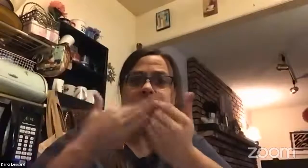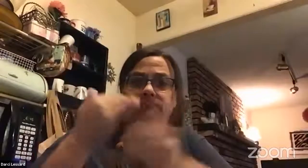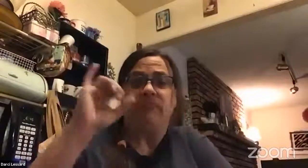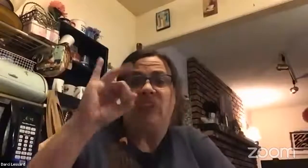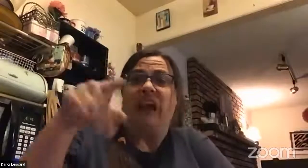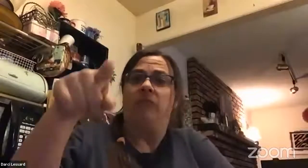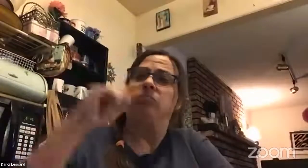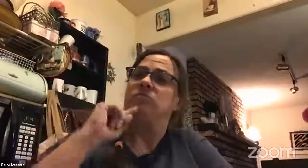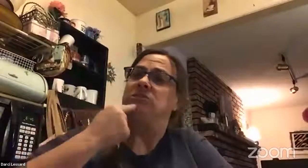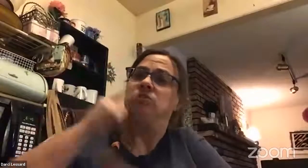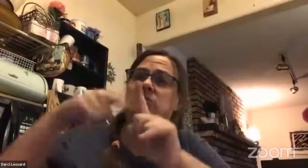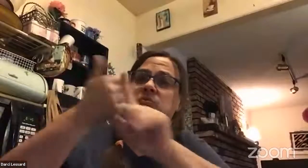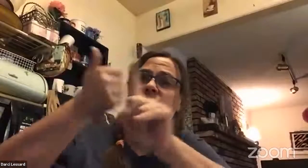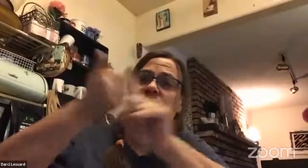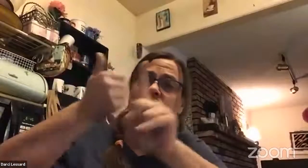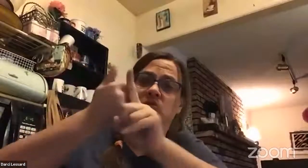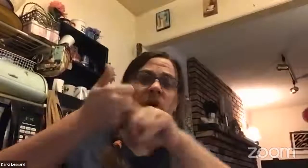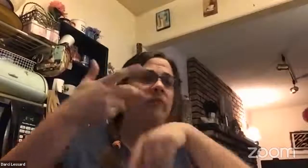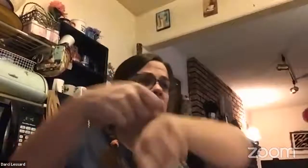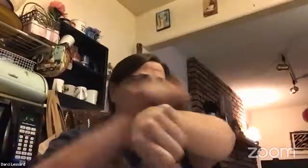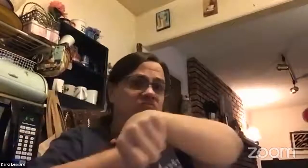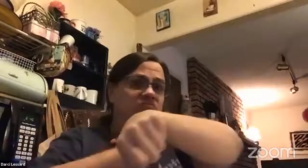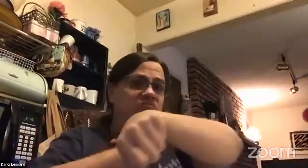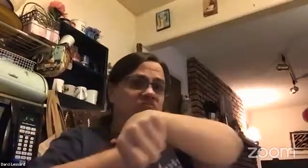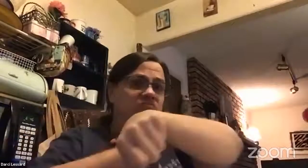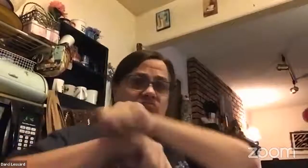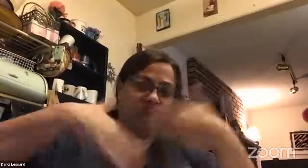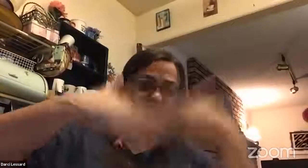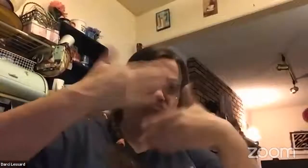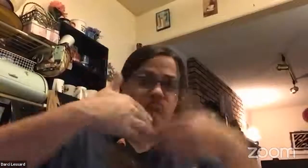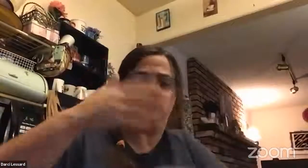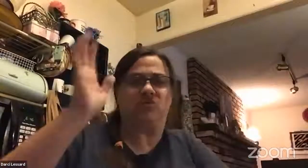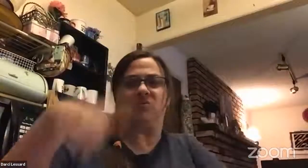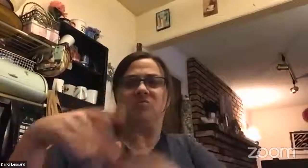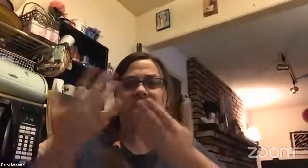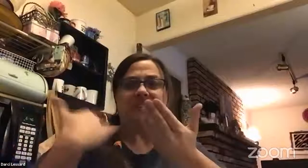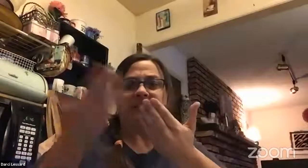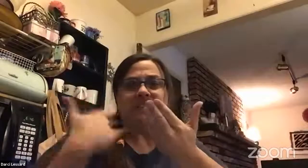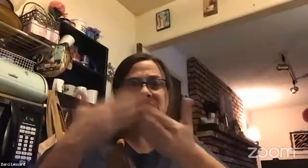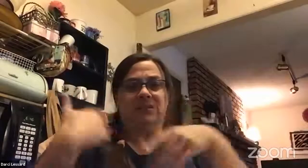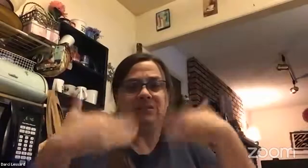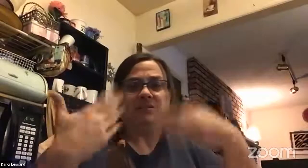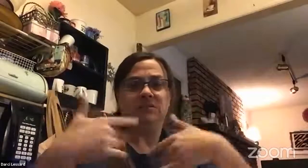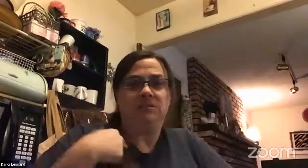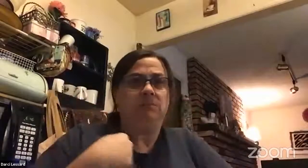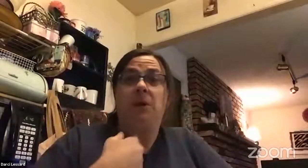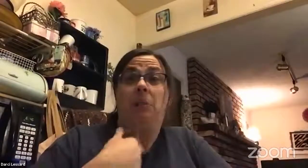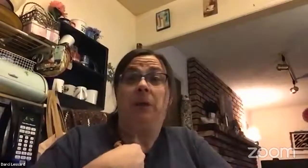but comes to find out it's pretty easy. You just have to take the time, roll up your sleeves, and put in the